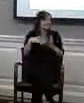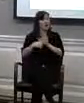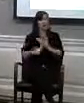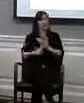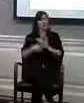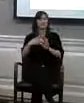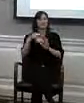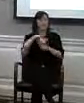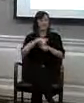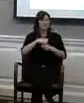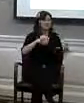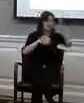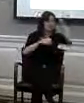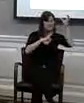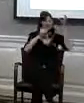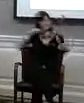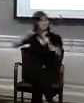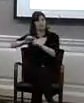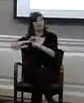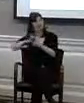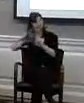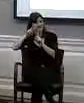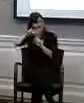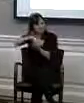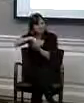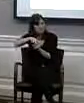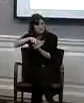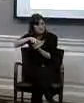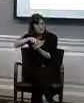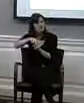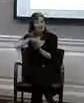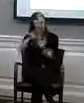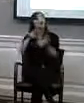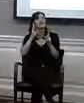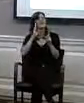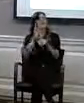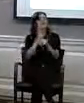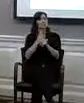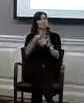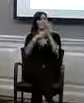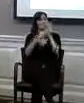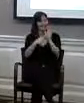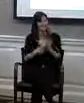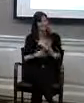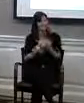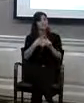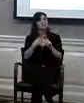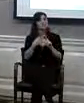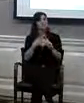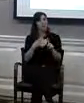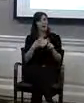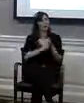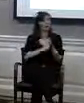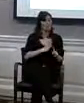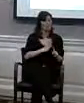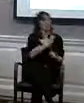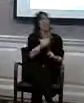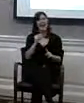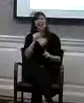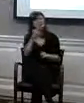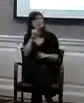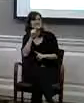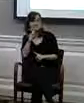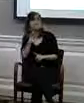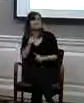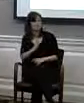in practice, with examples from both formal and informal learning sectors in the three countries, India, Lebanon,